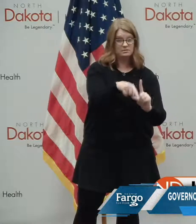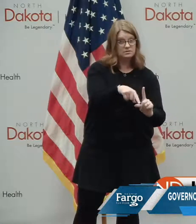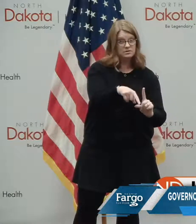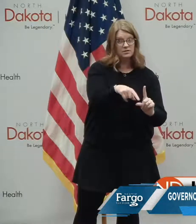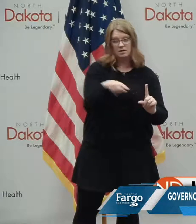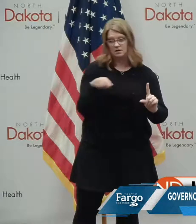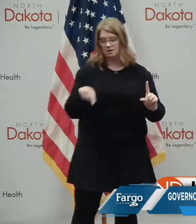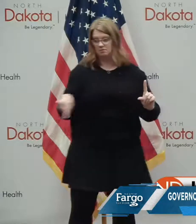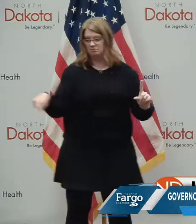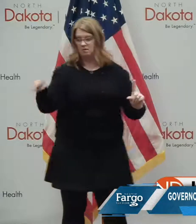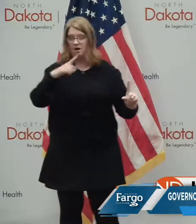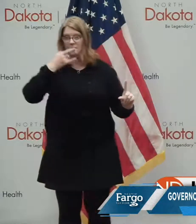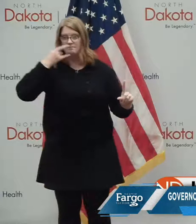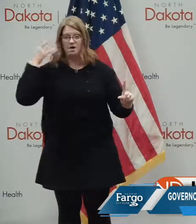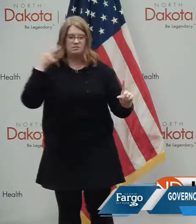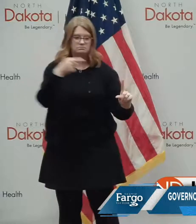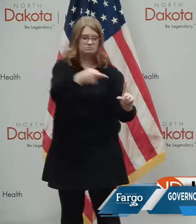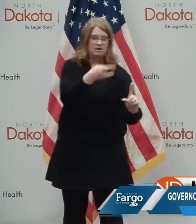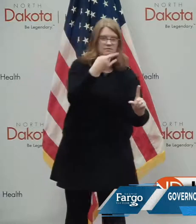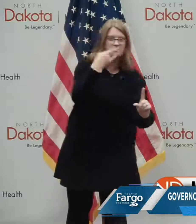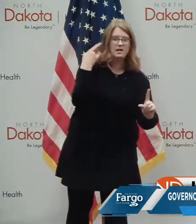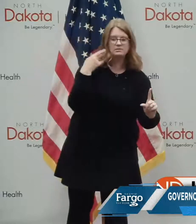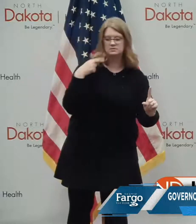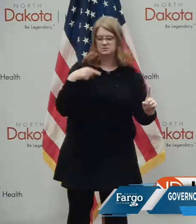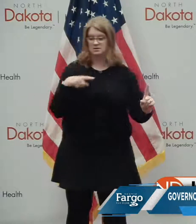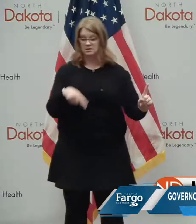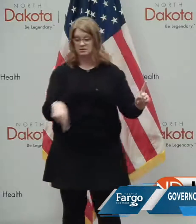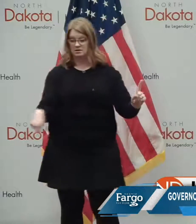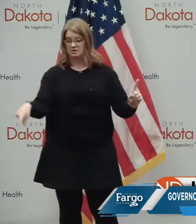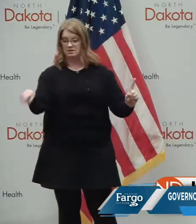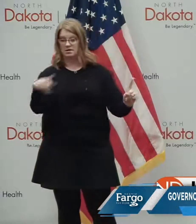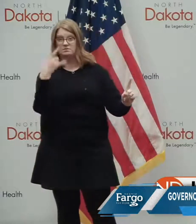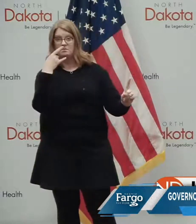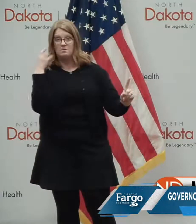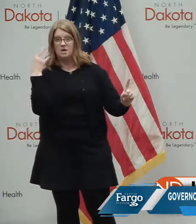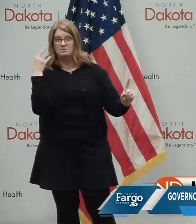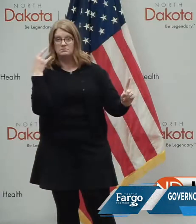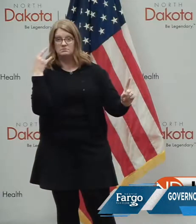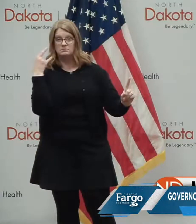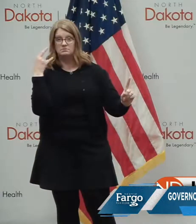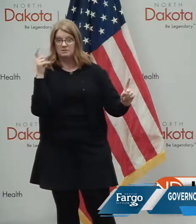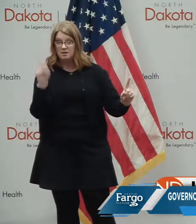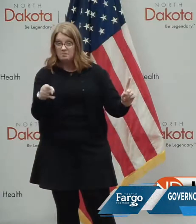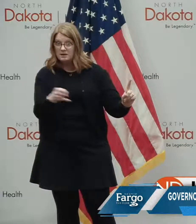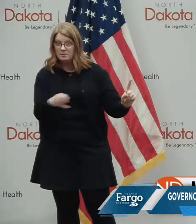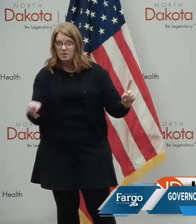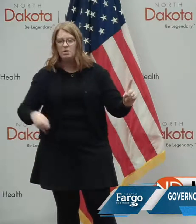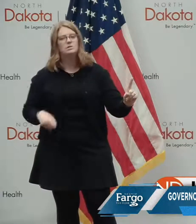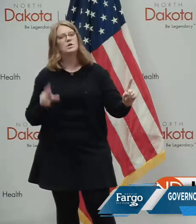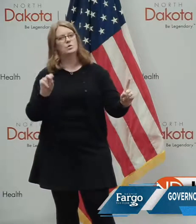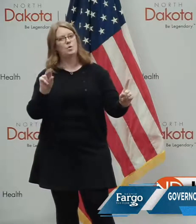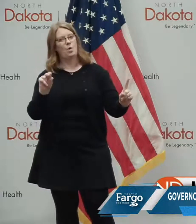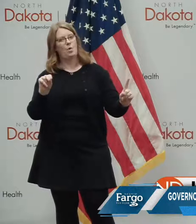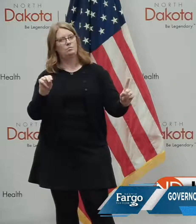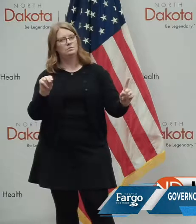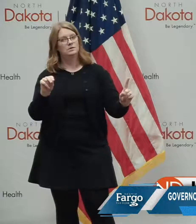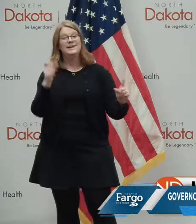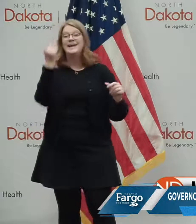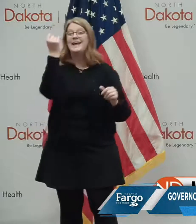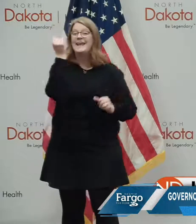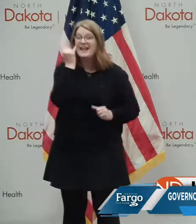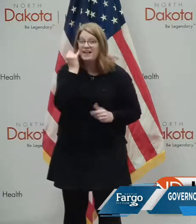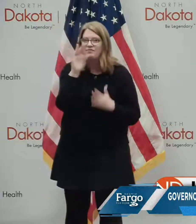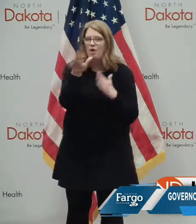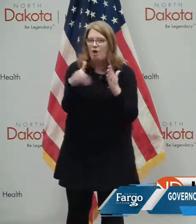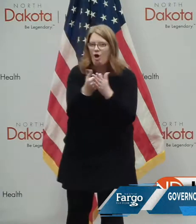schoolmates, then the others who were also masked would not have to be quarantined, okay?